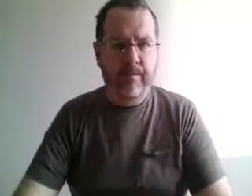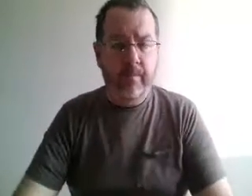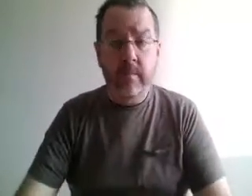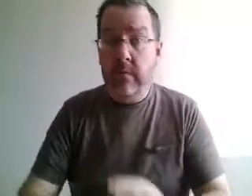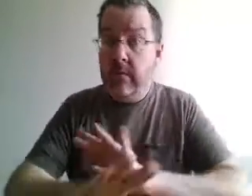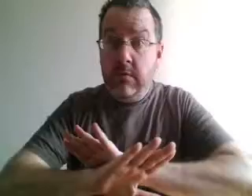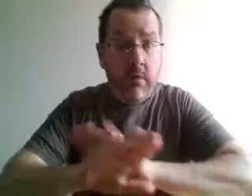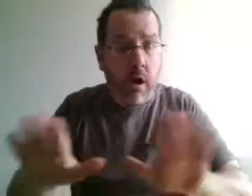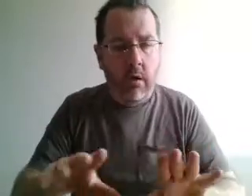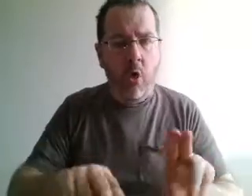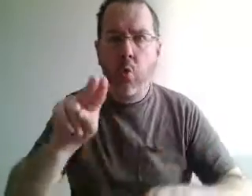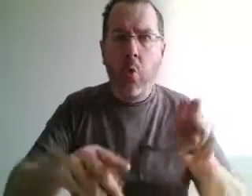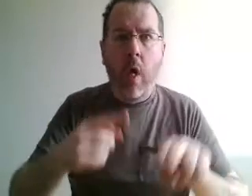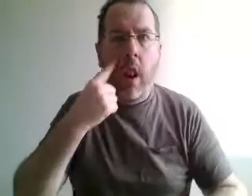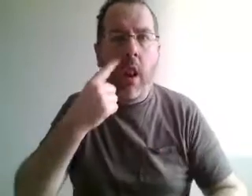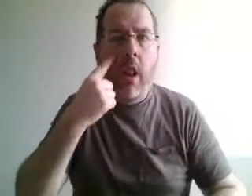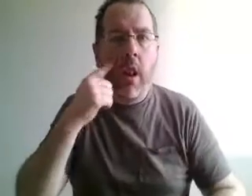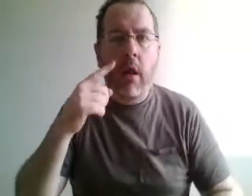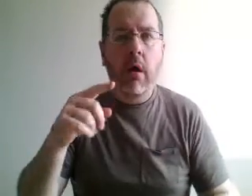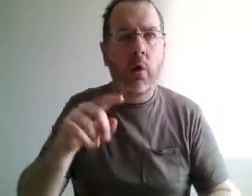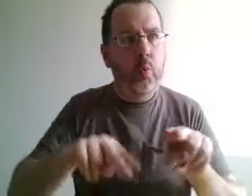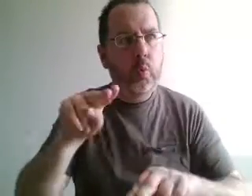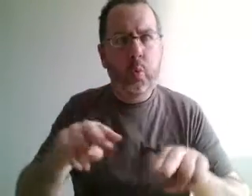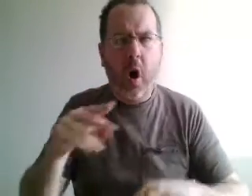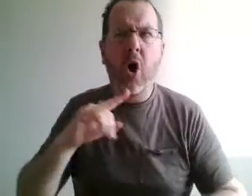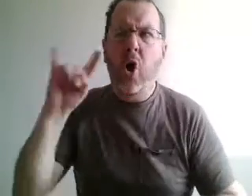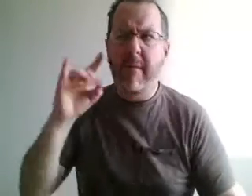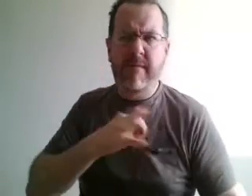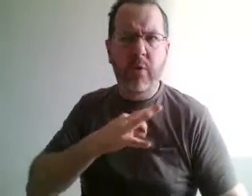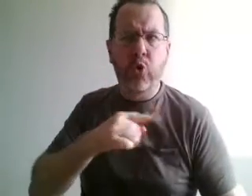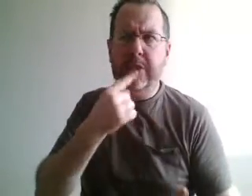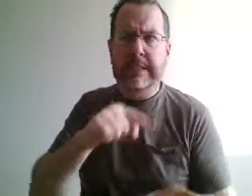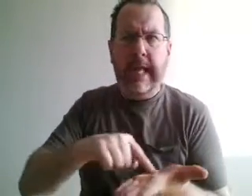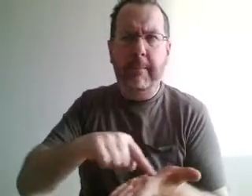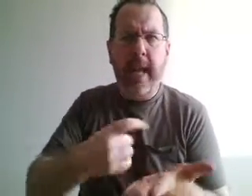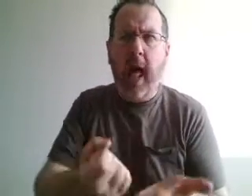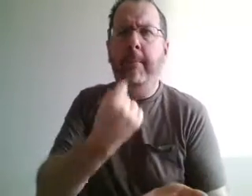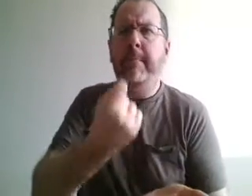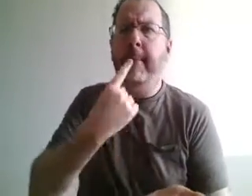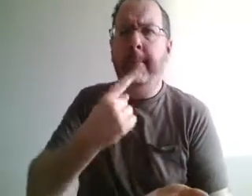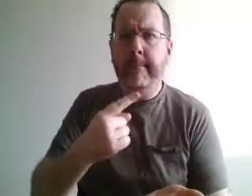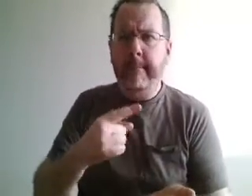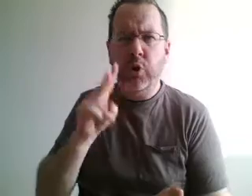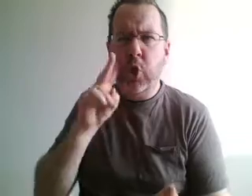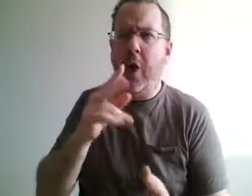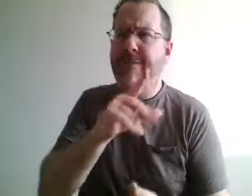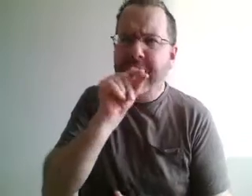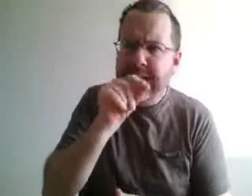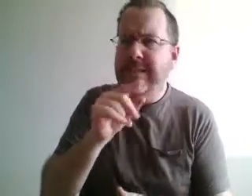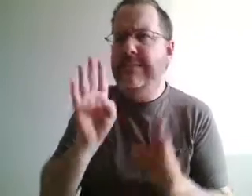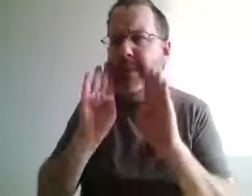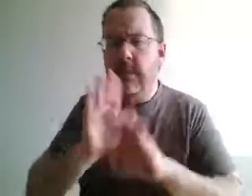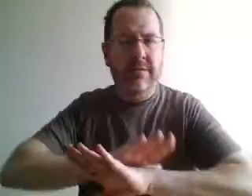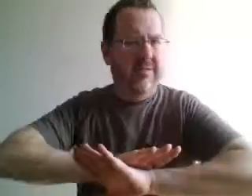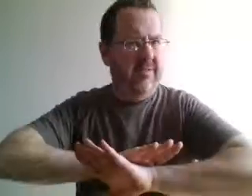take any of these remedies that are going around on social media. This is where the decision needs to be made. Do you need to go to